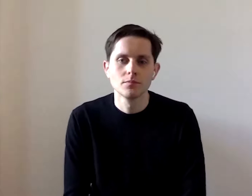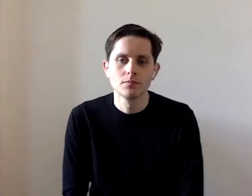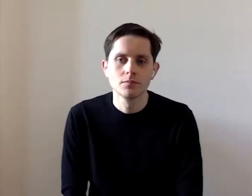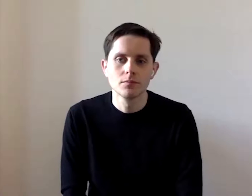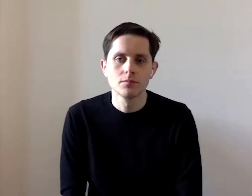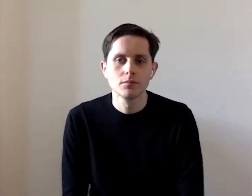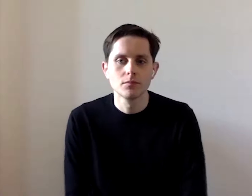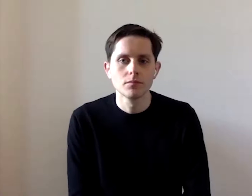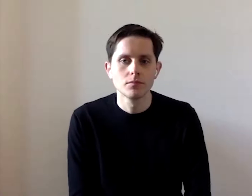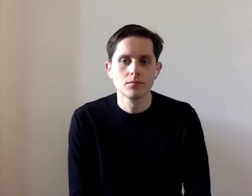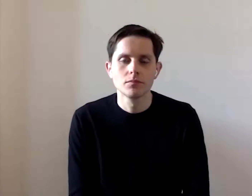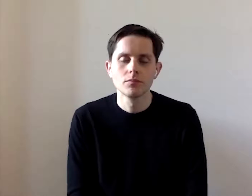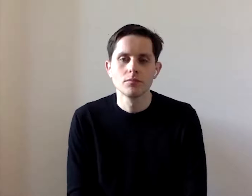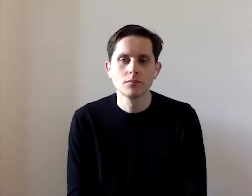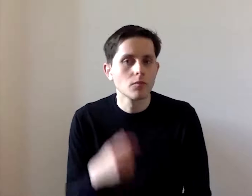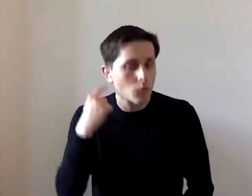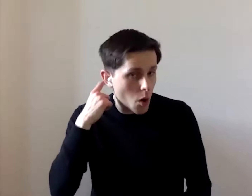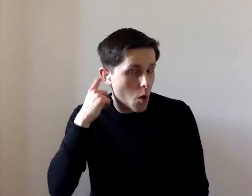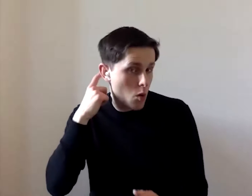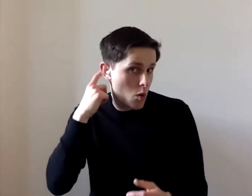the first question I wanted to ask is,